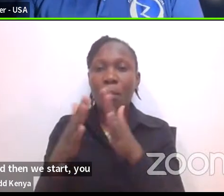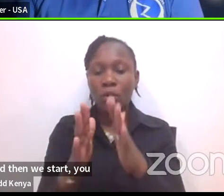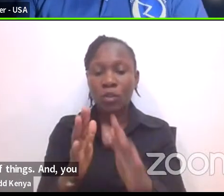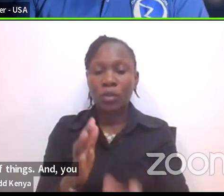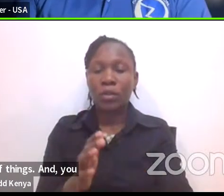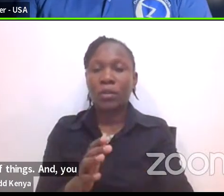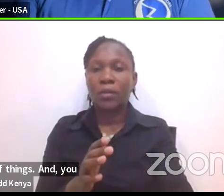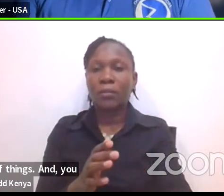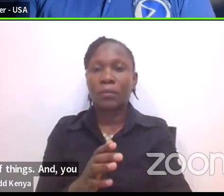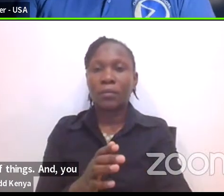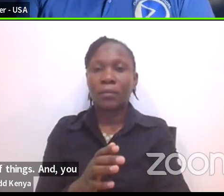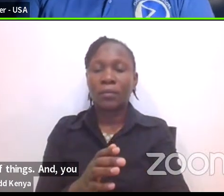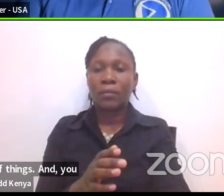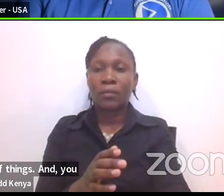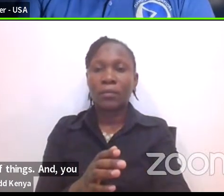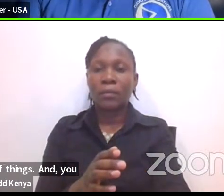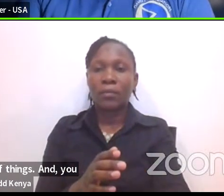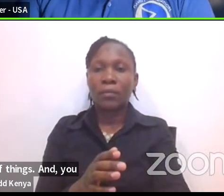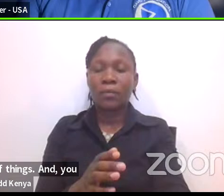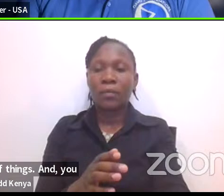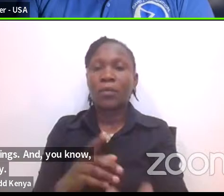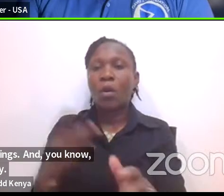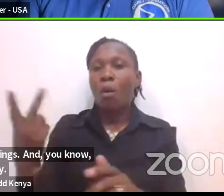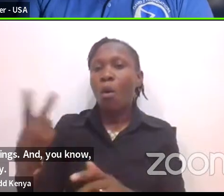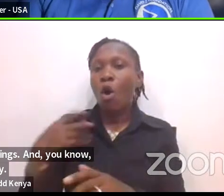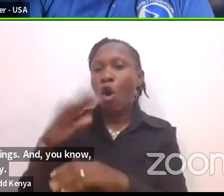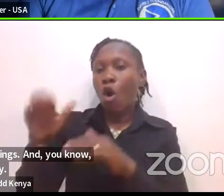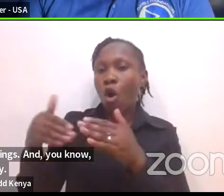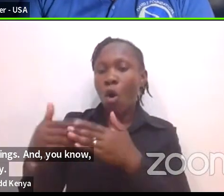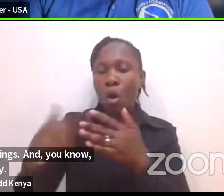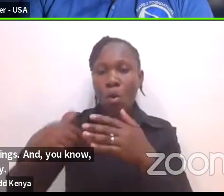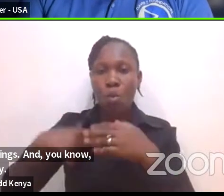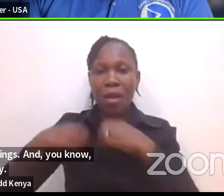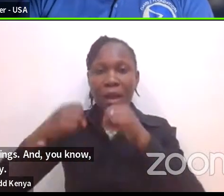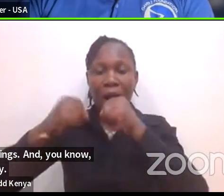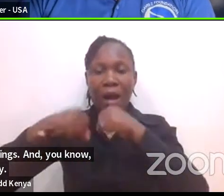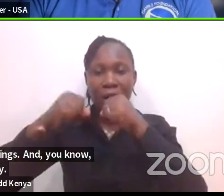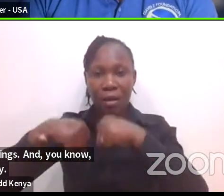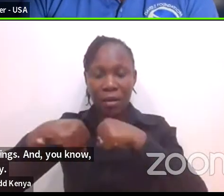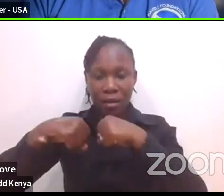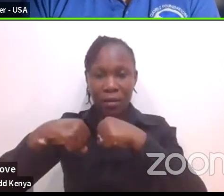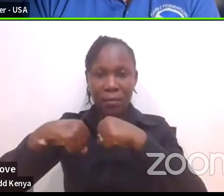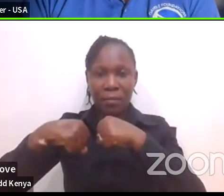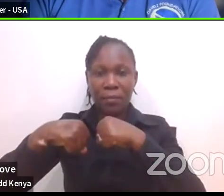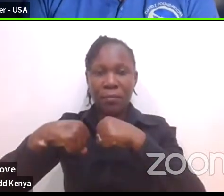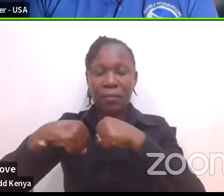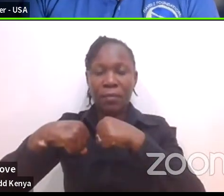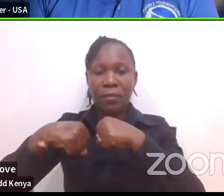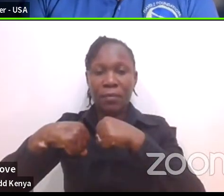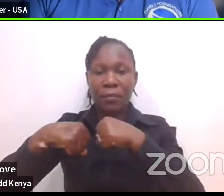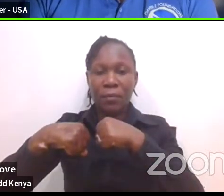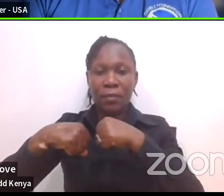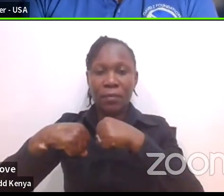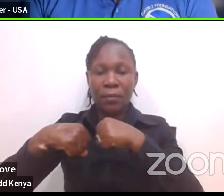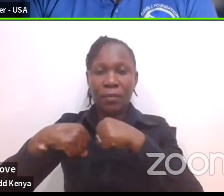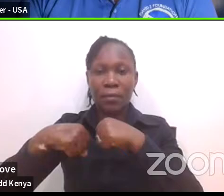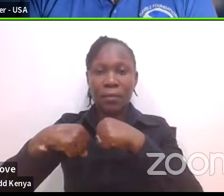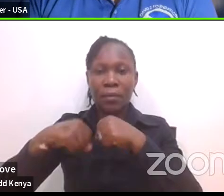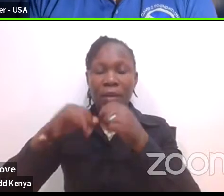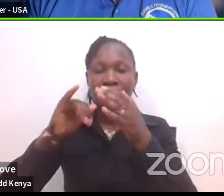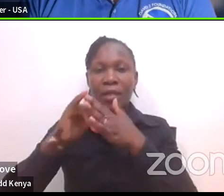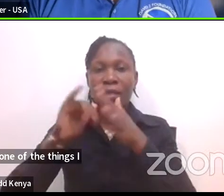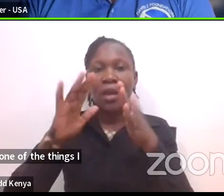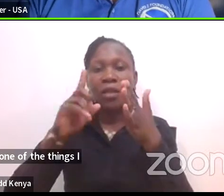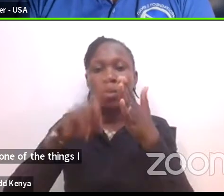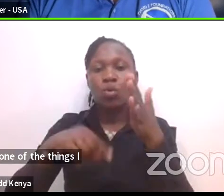guess additionally is in data tracking. I love data. That's one of the things I love best about being